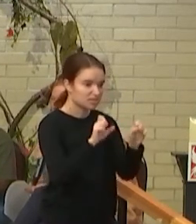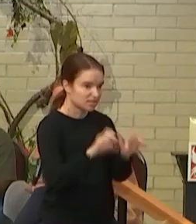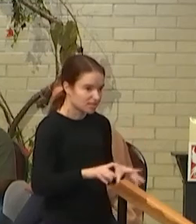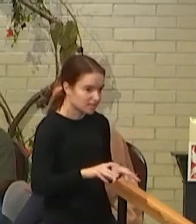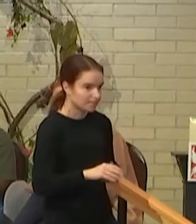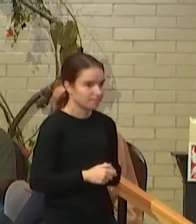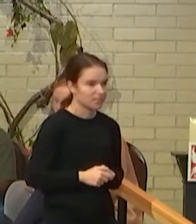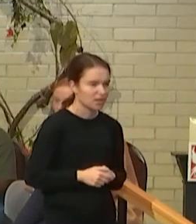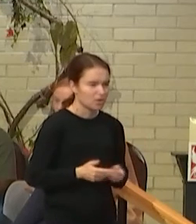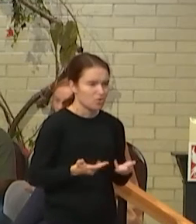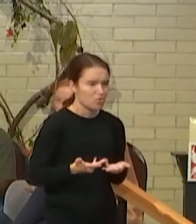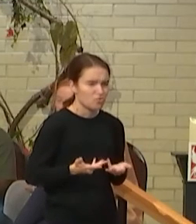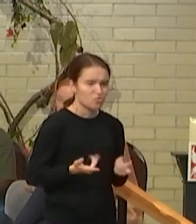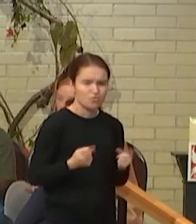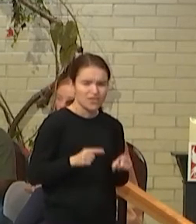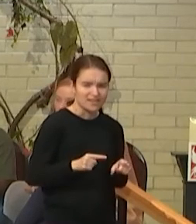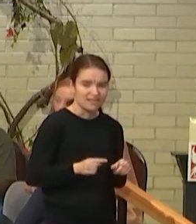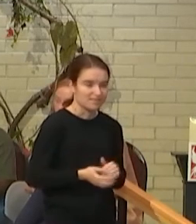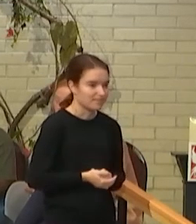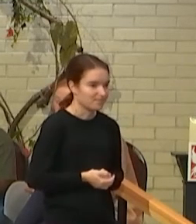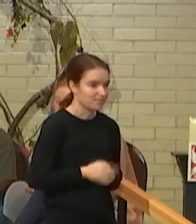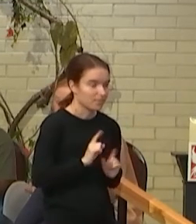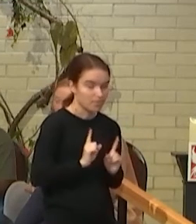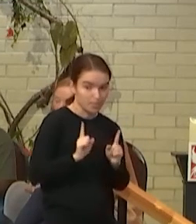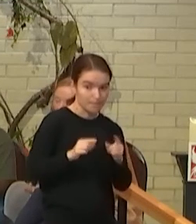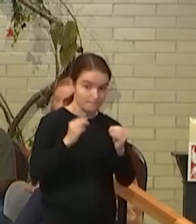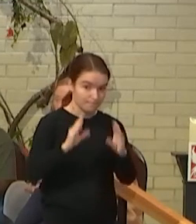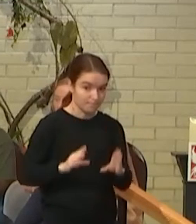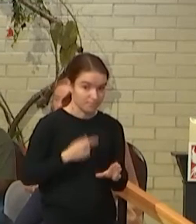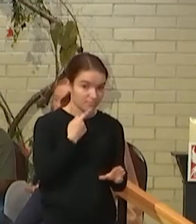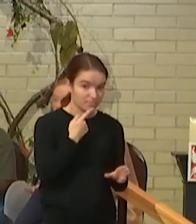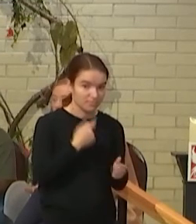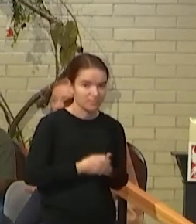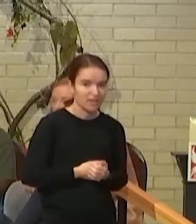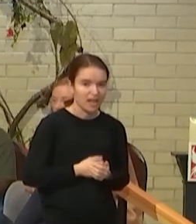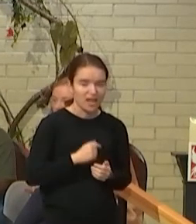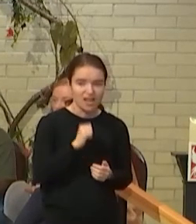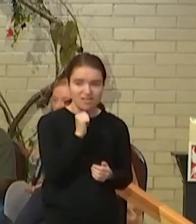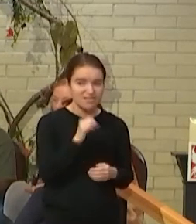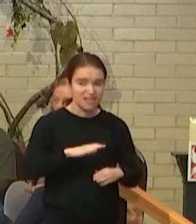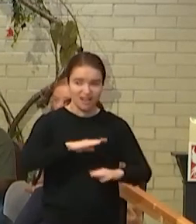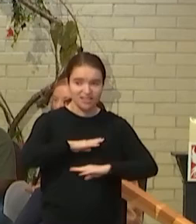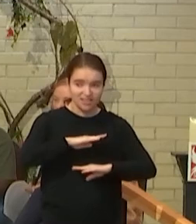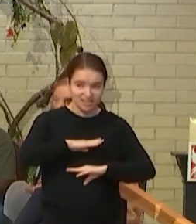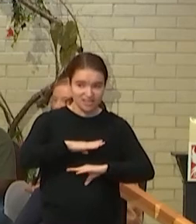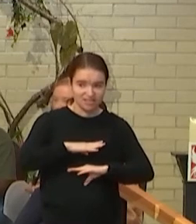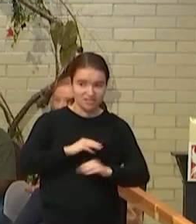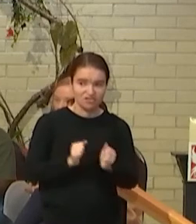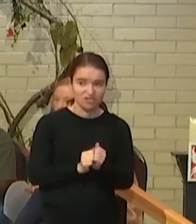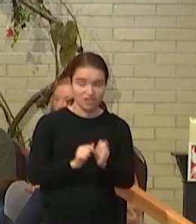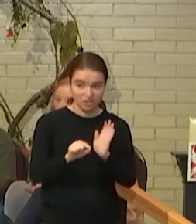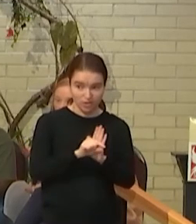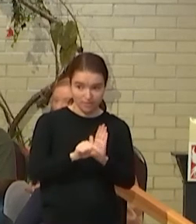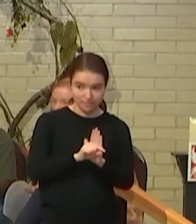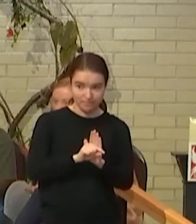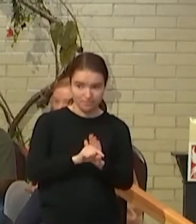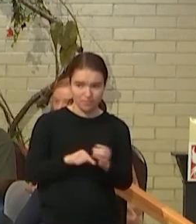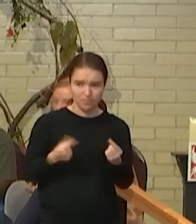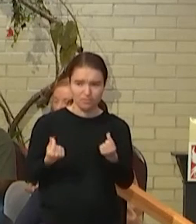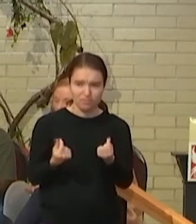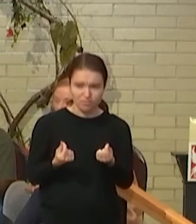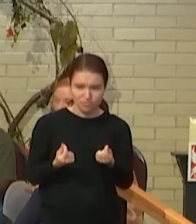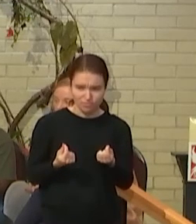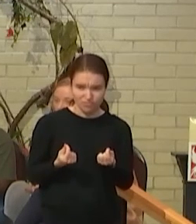was like, what the heck, Kyra, like what's going on? And I went to her and I had said, you know, I'm really unsatisfied with these grades. What can I